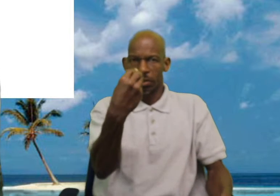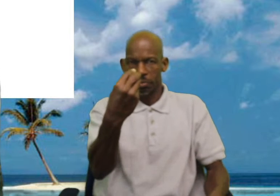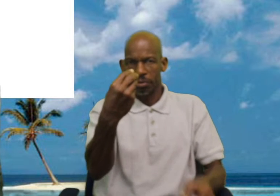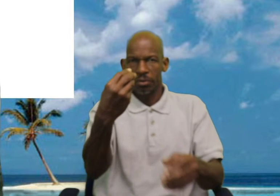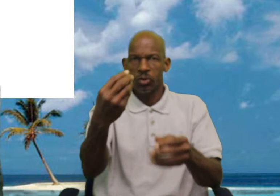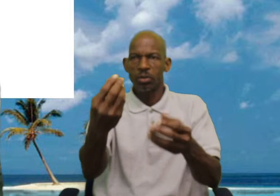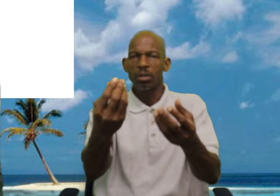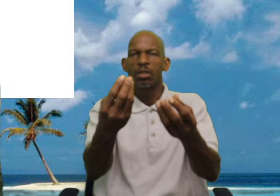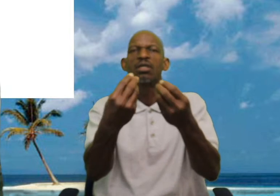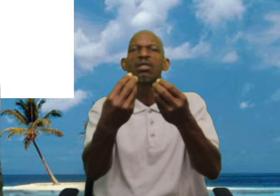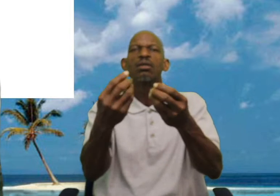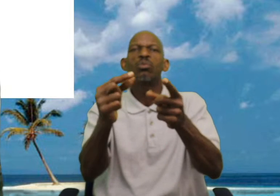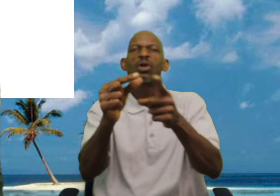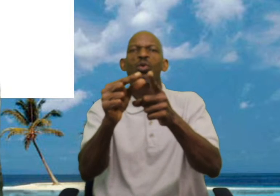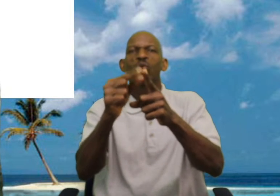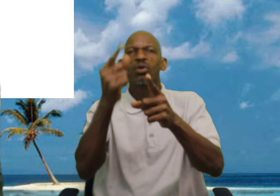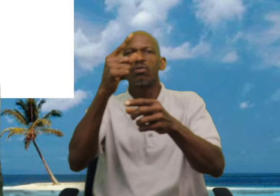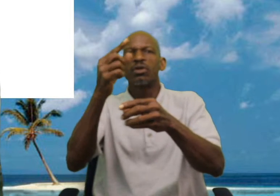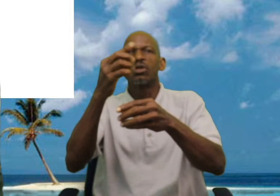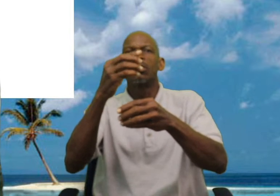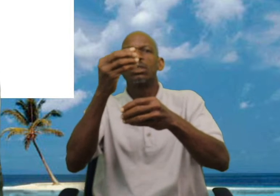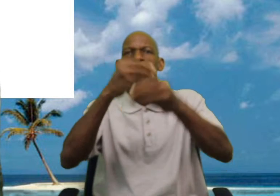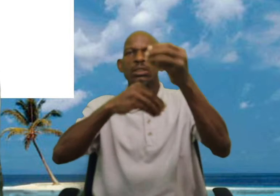Give me a word that can use she with.